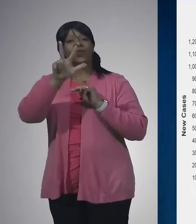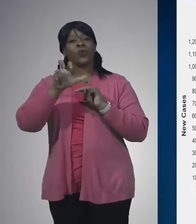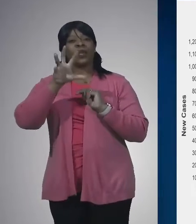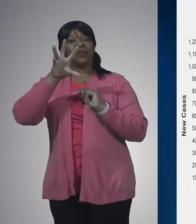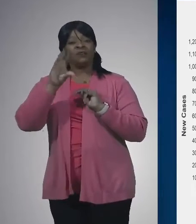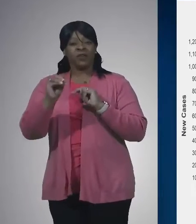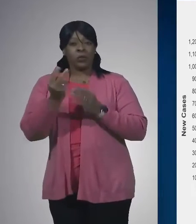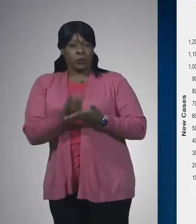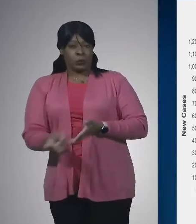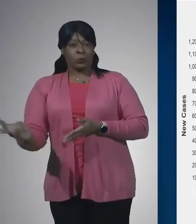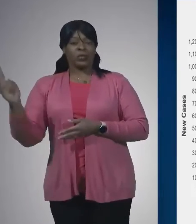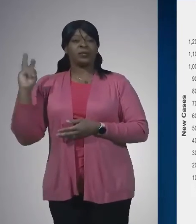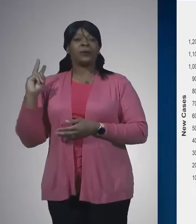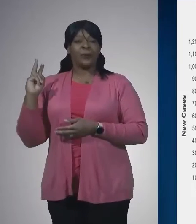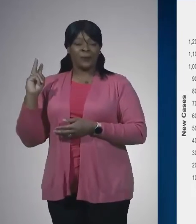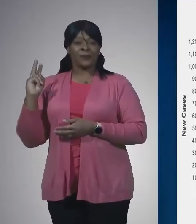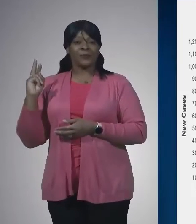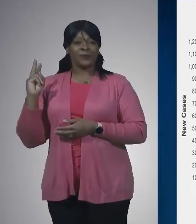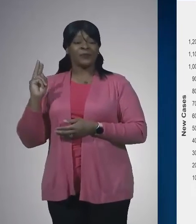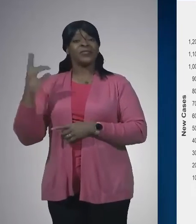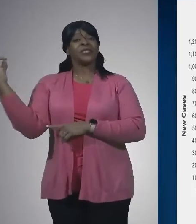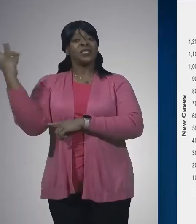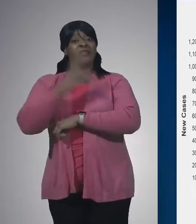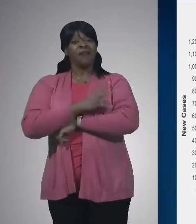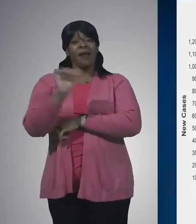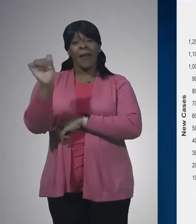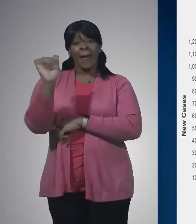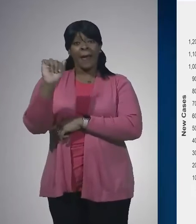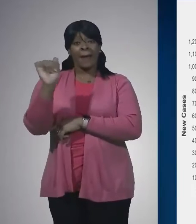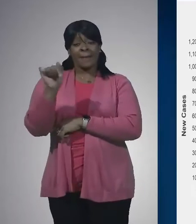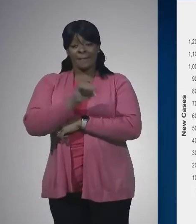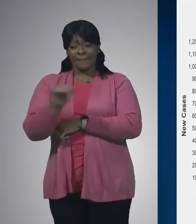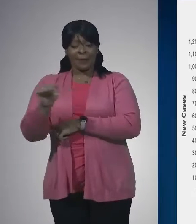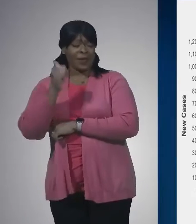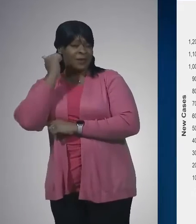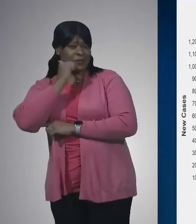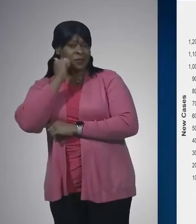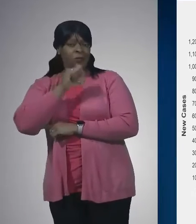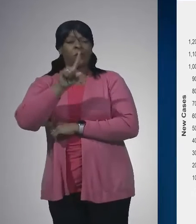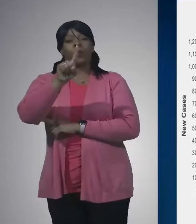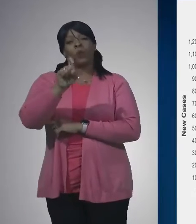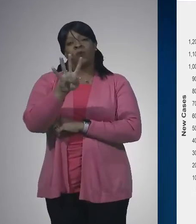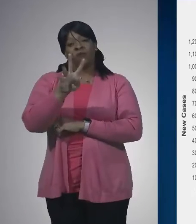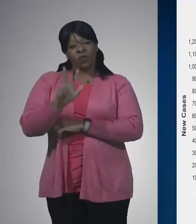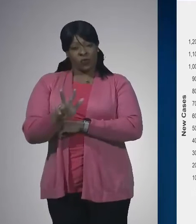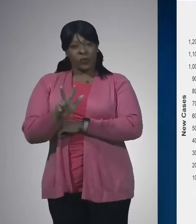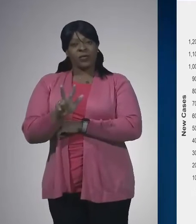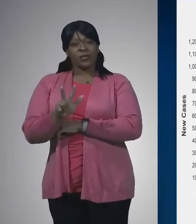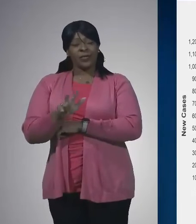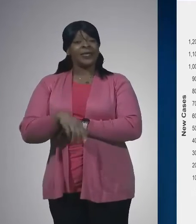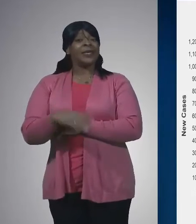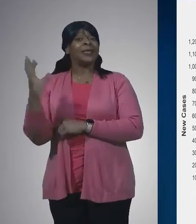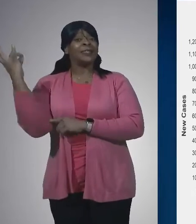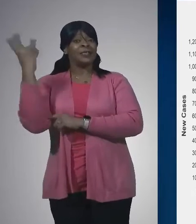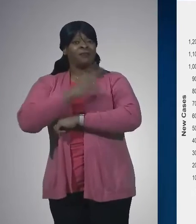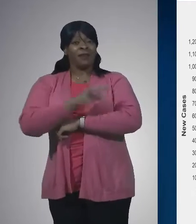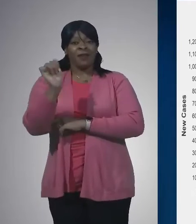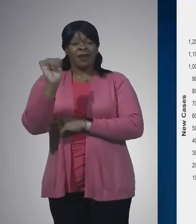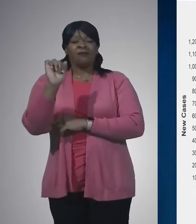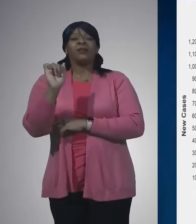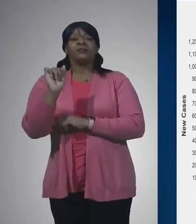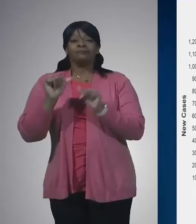350 2 weeks ago. The 7-day average of cases per day is 143. The 7-day average has